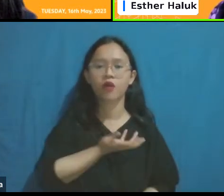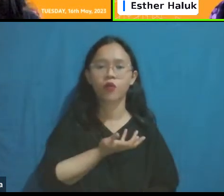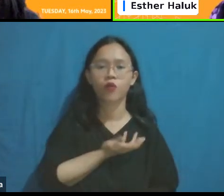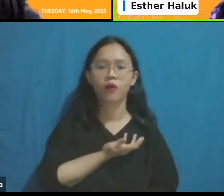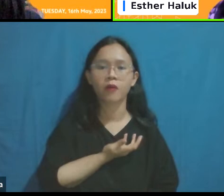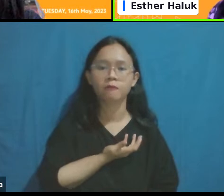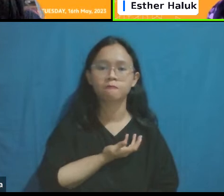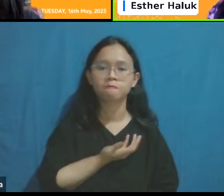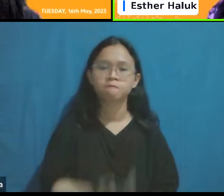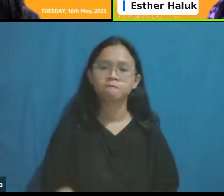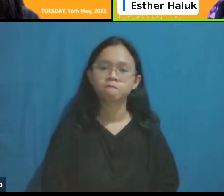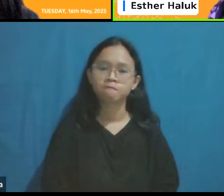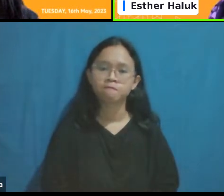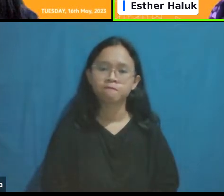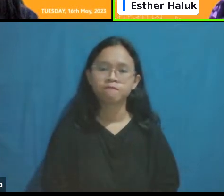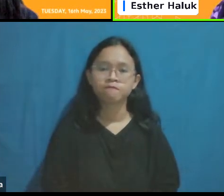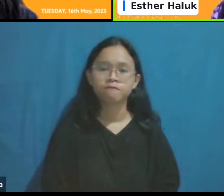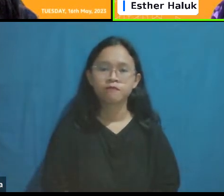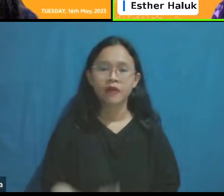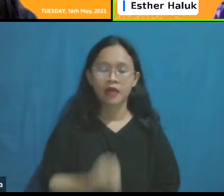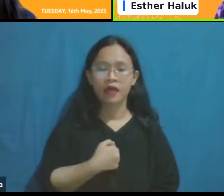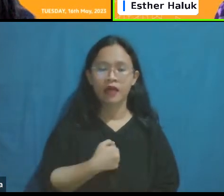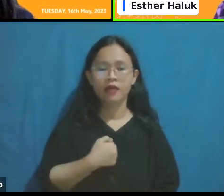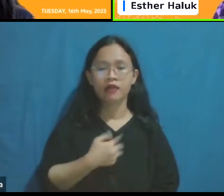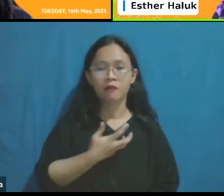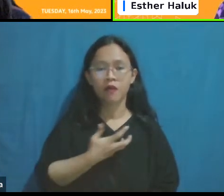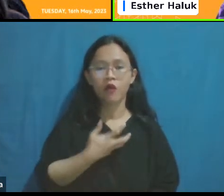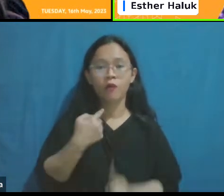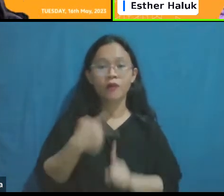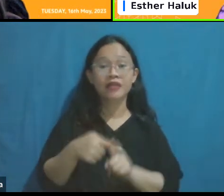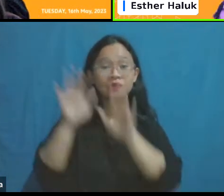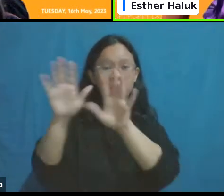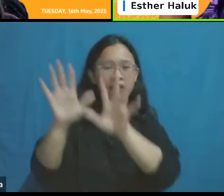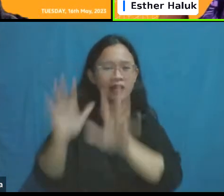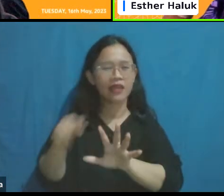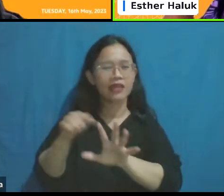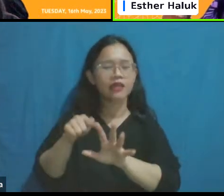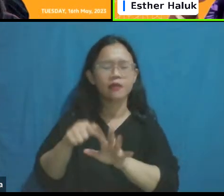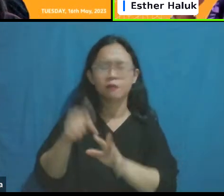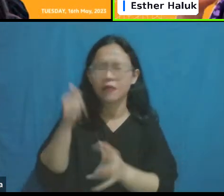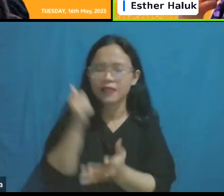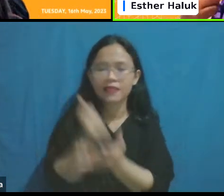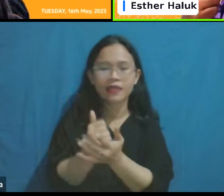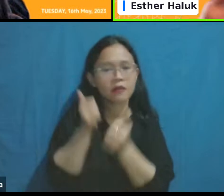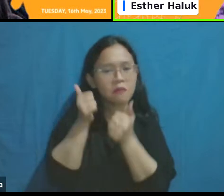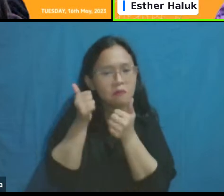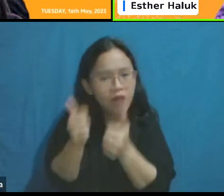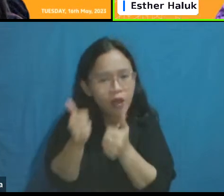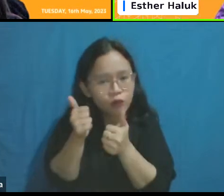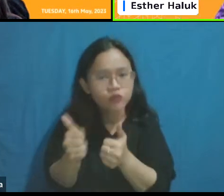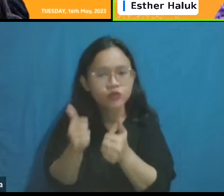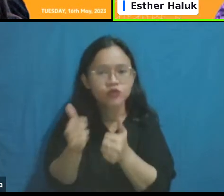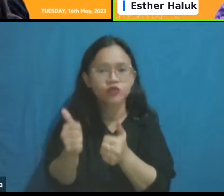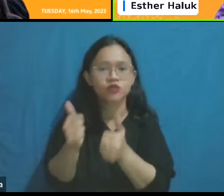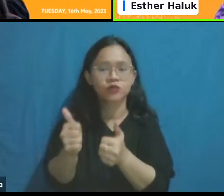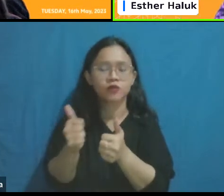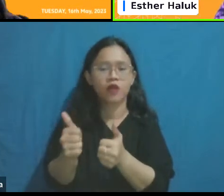we have media. Media is very important in creating